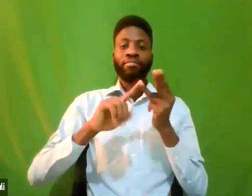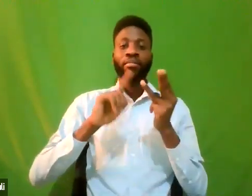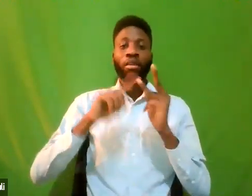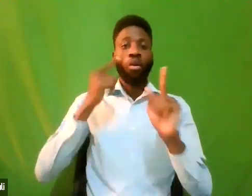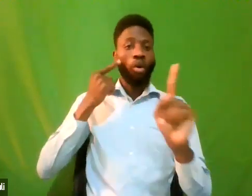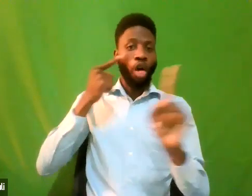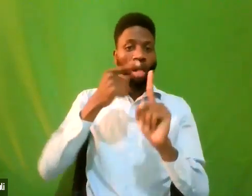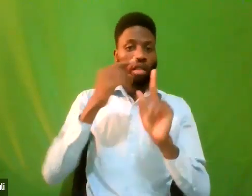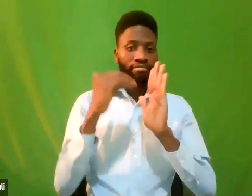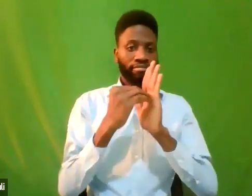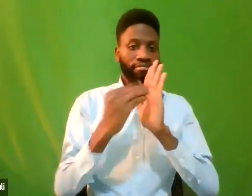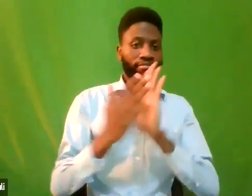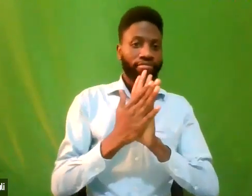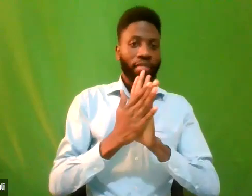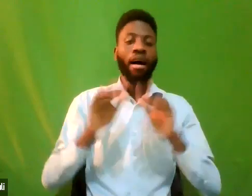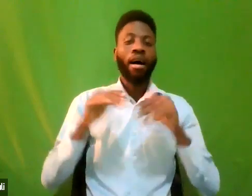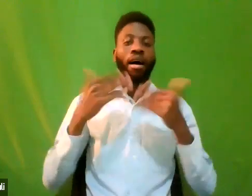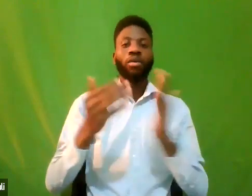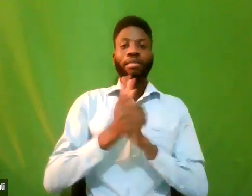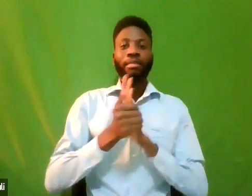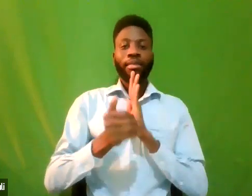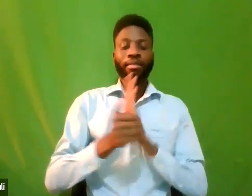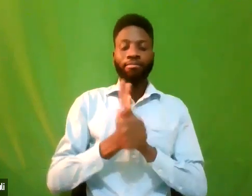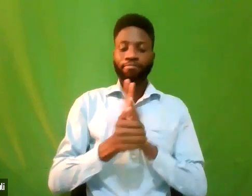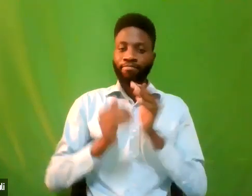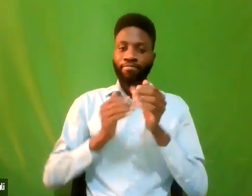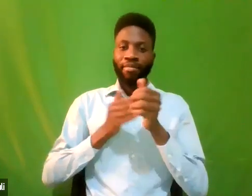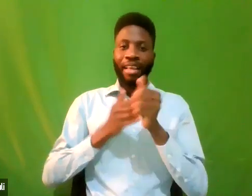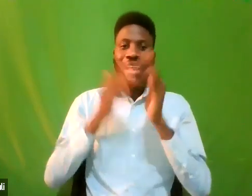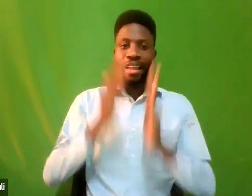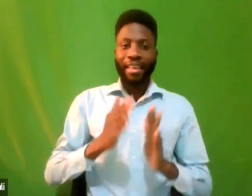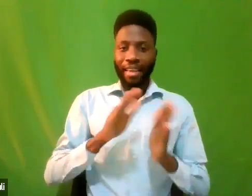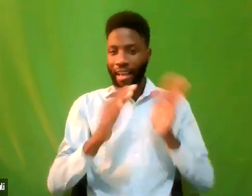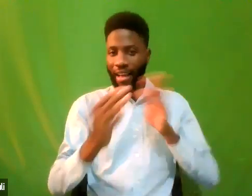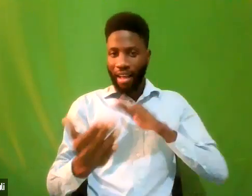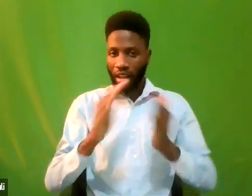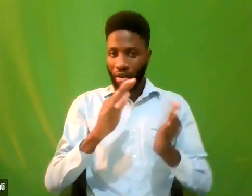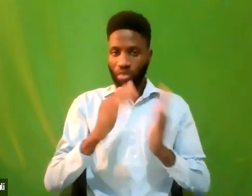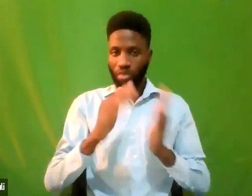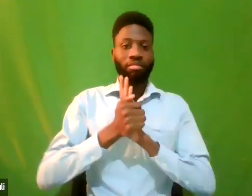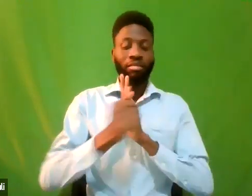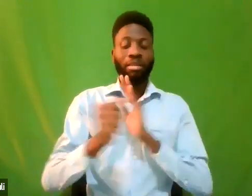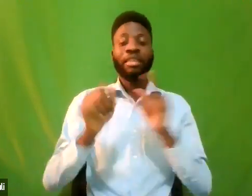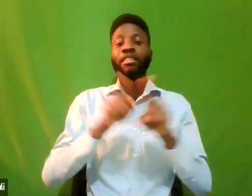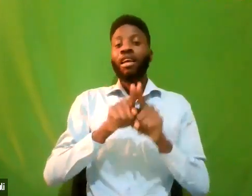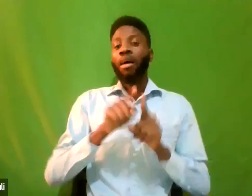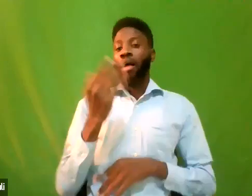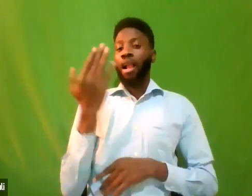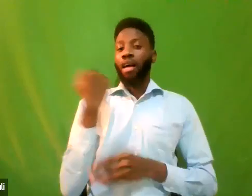leadership skills. And also the one which we also had last week was also about CV